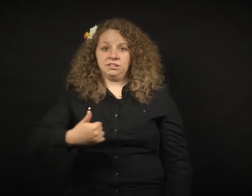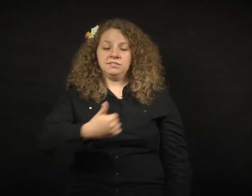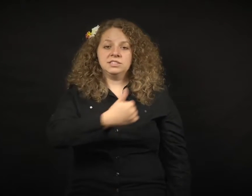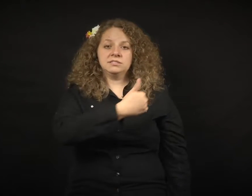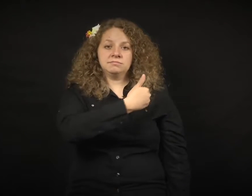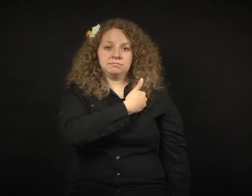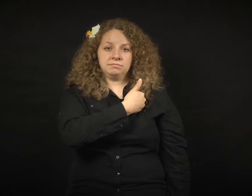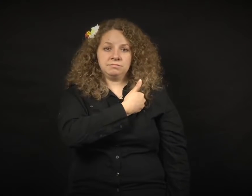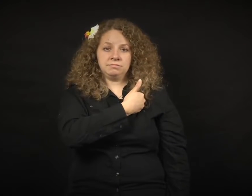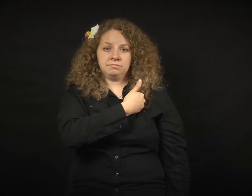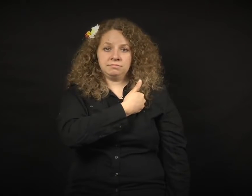Ourselves,